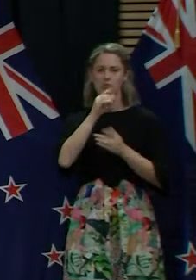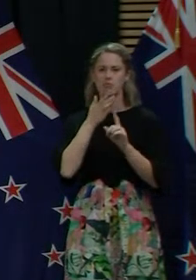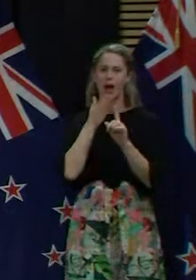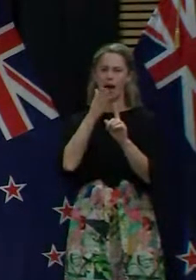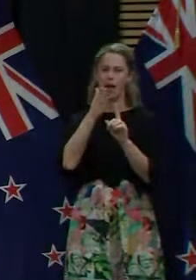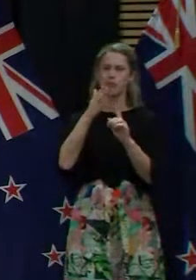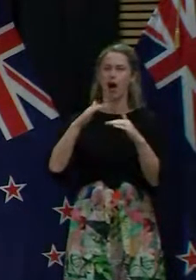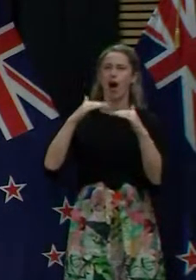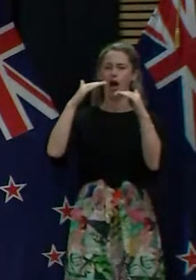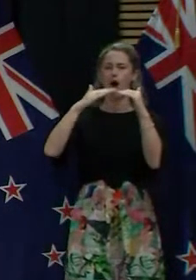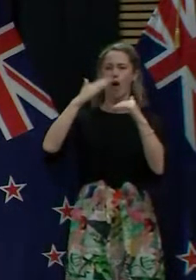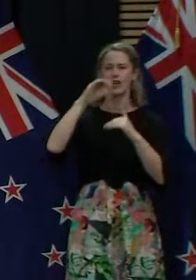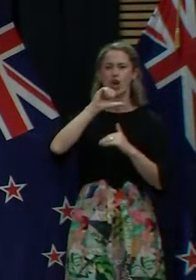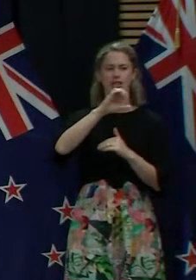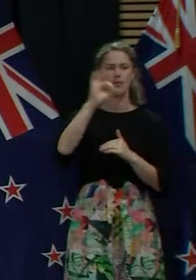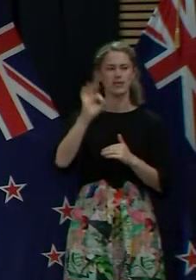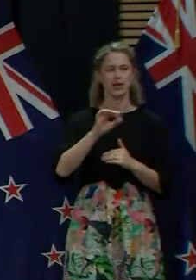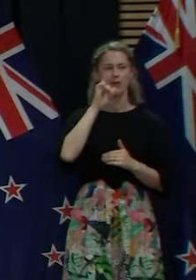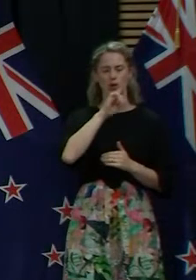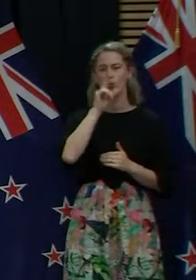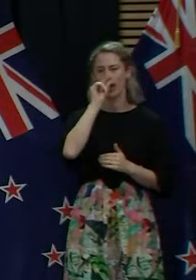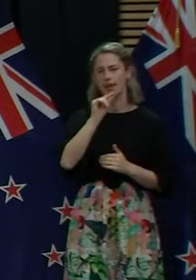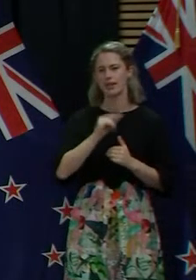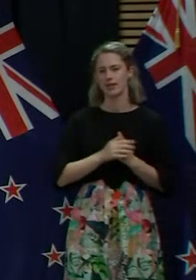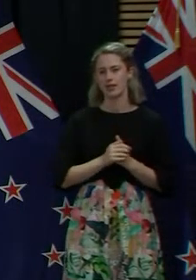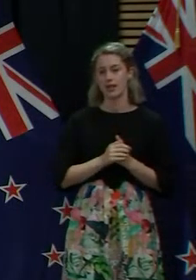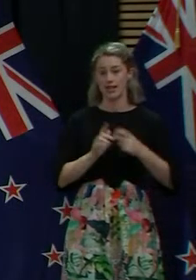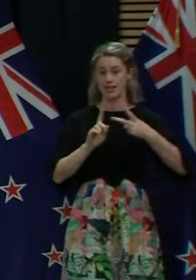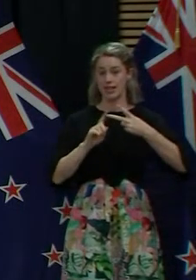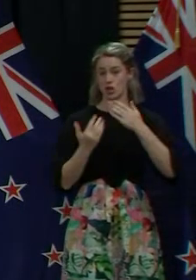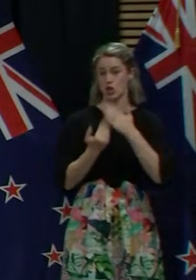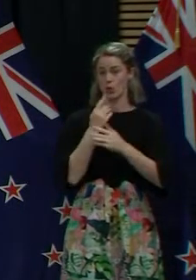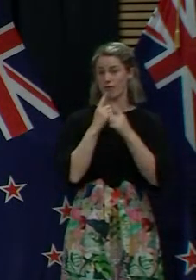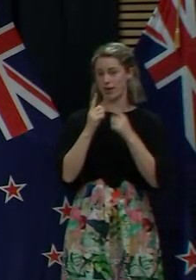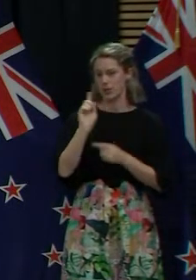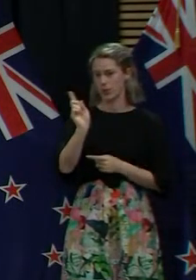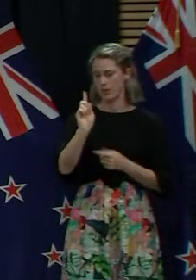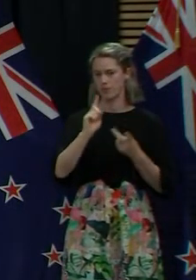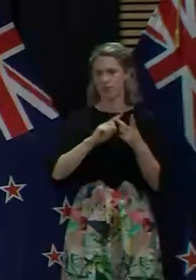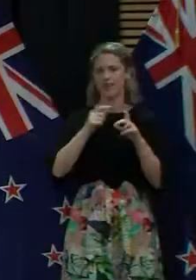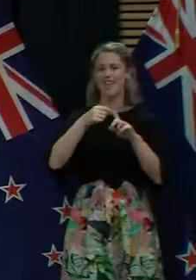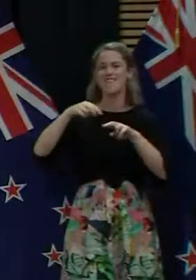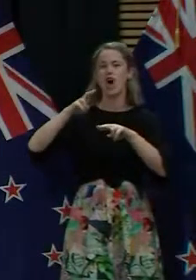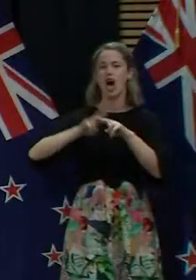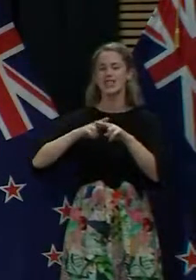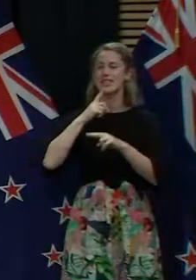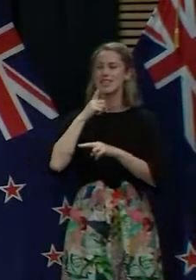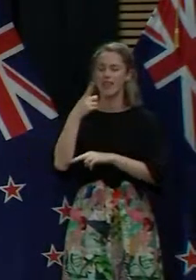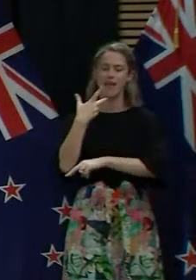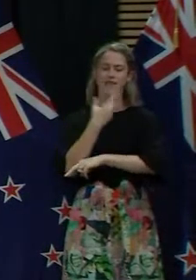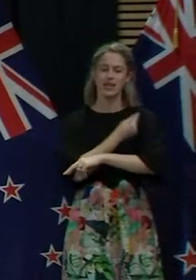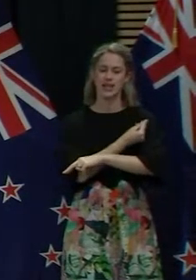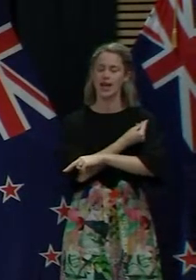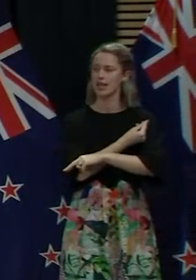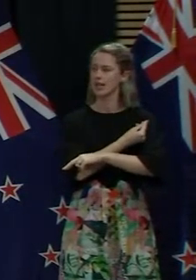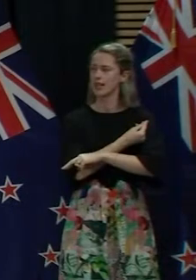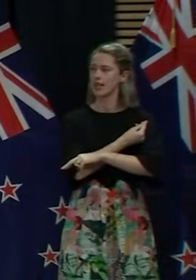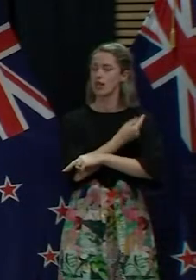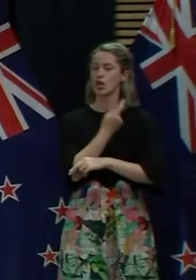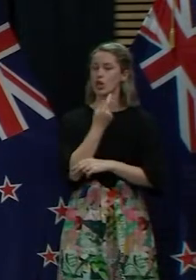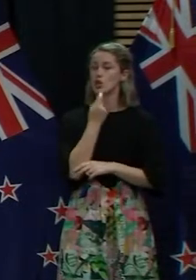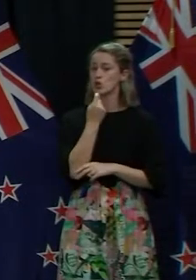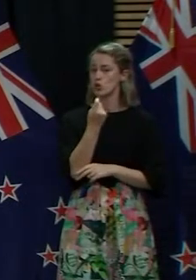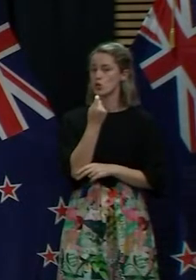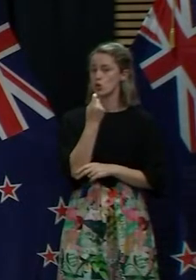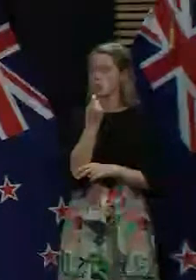over 90% in coming months. And the second new piece of information is that Pfizer has announced that the vaccine may soon be